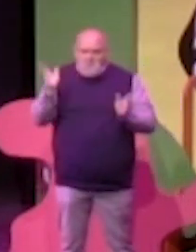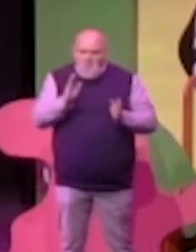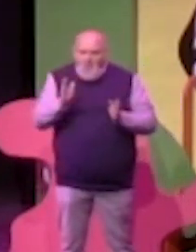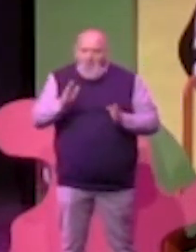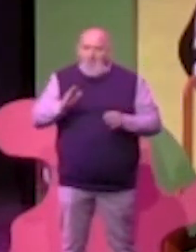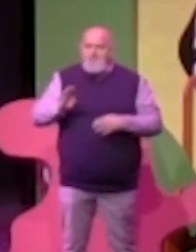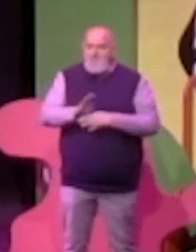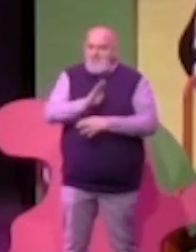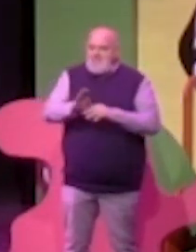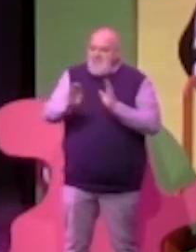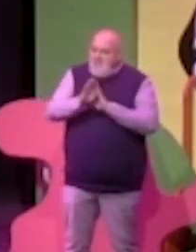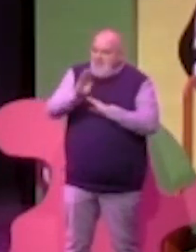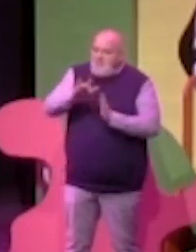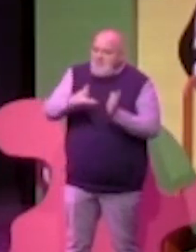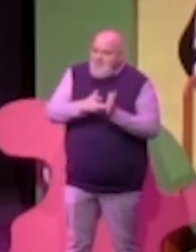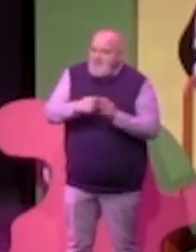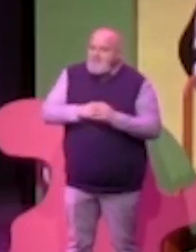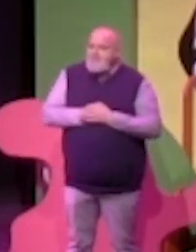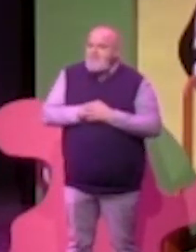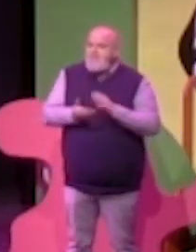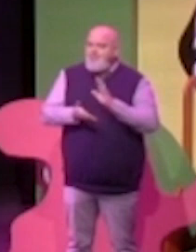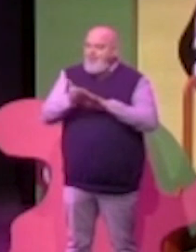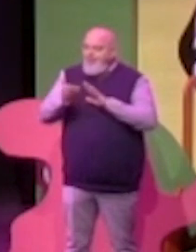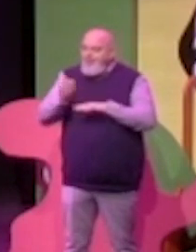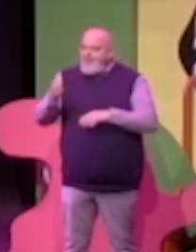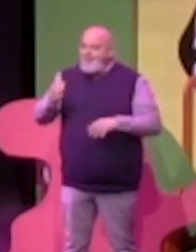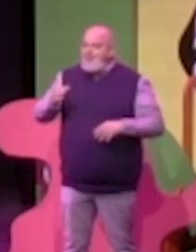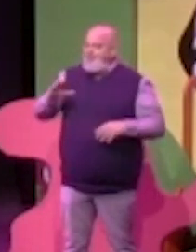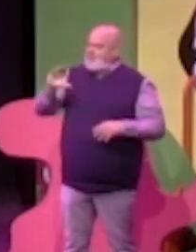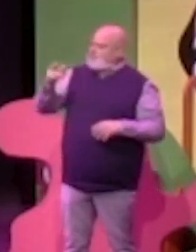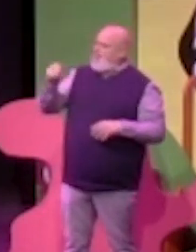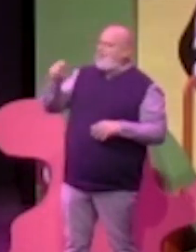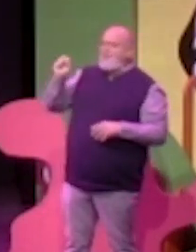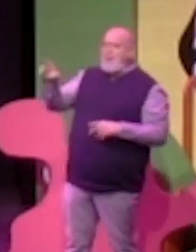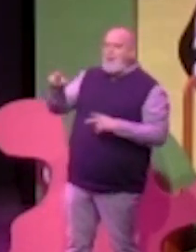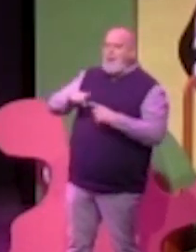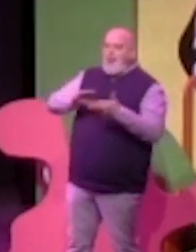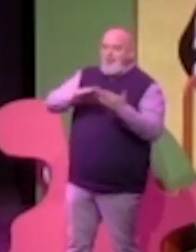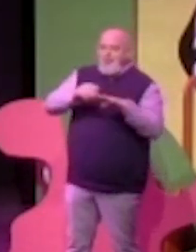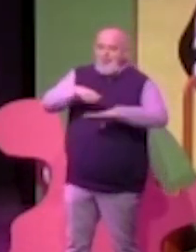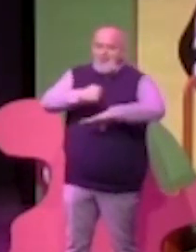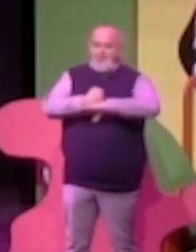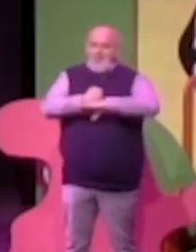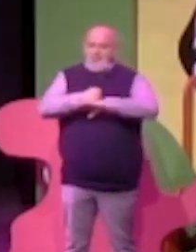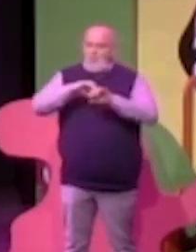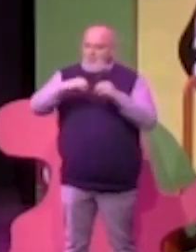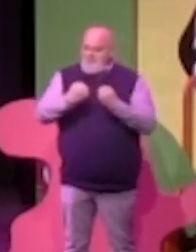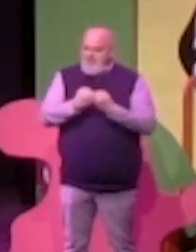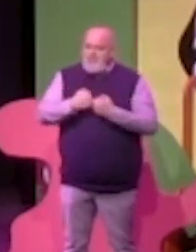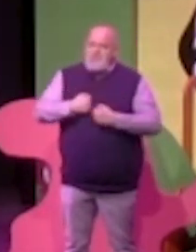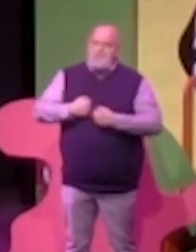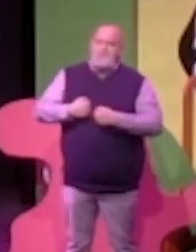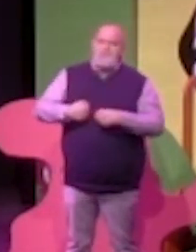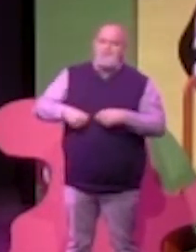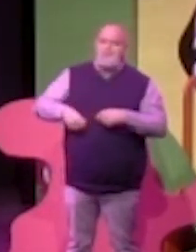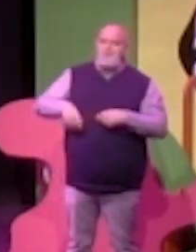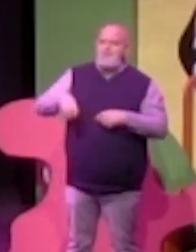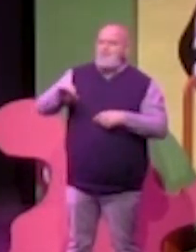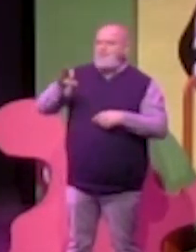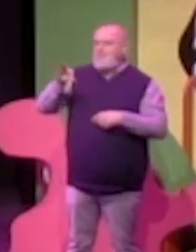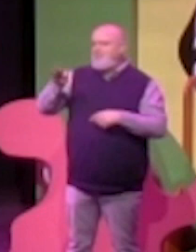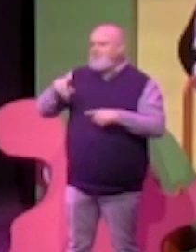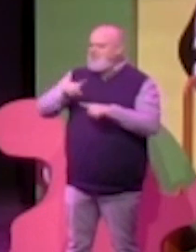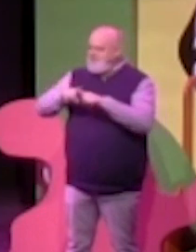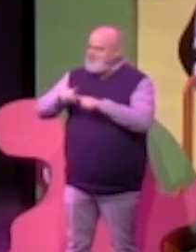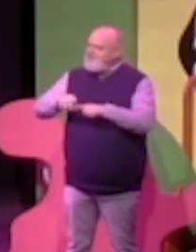development centers. I've run a chamber. I've run a community-based organization and foundation. And I think it is safe